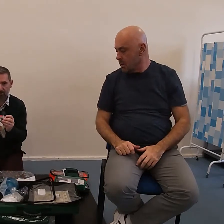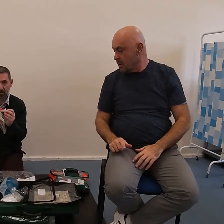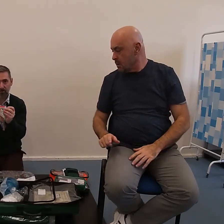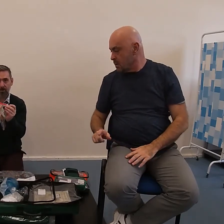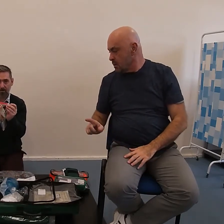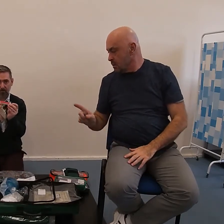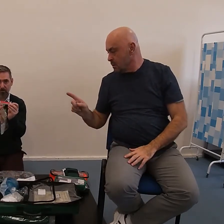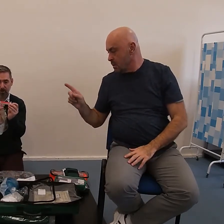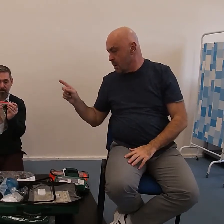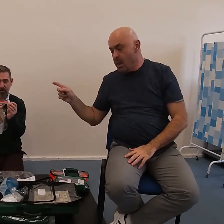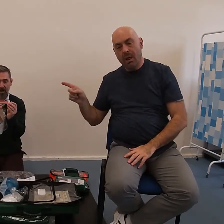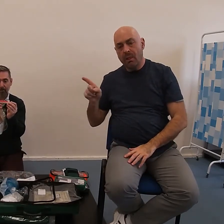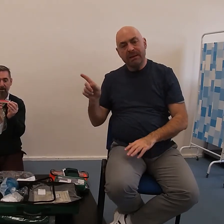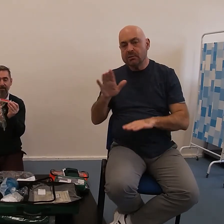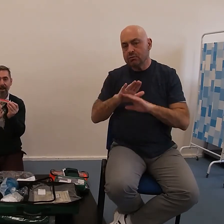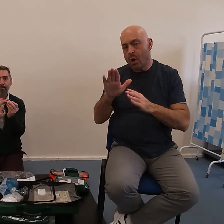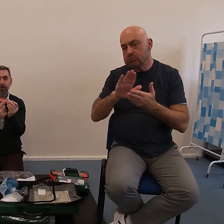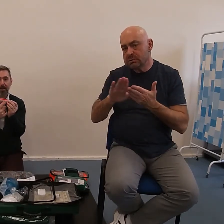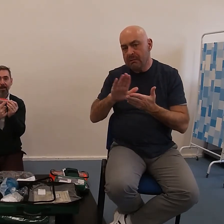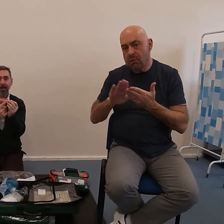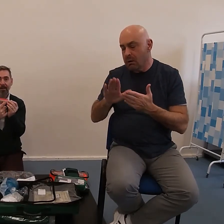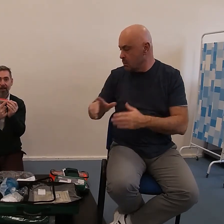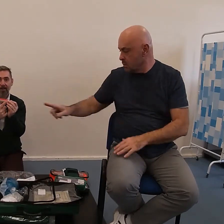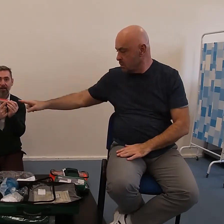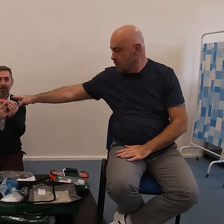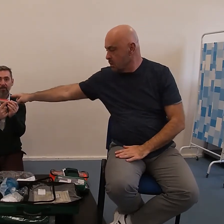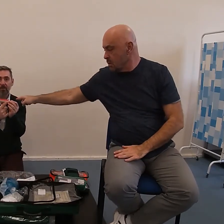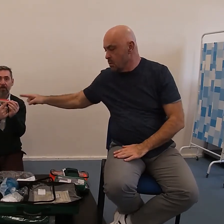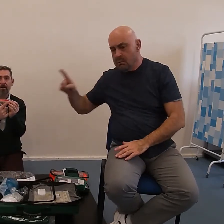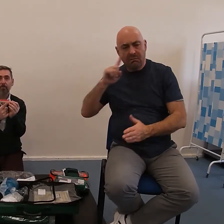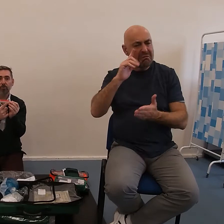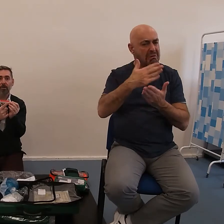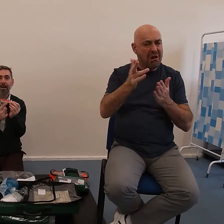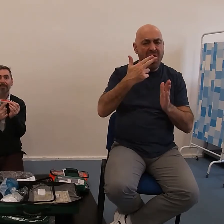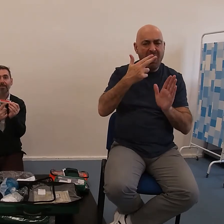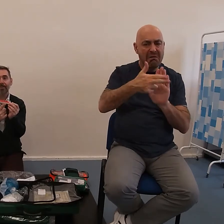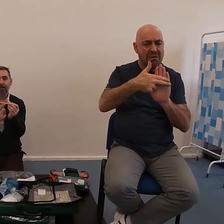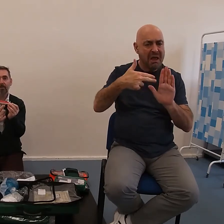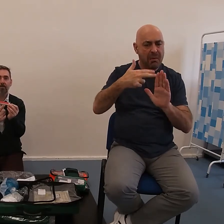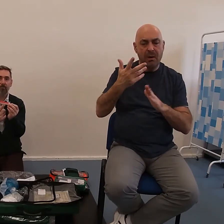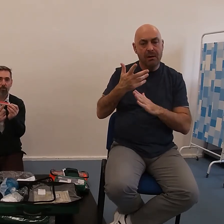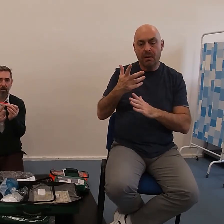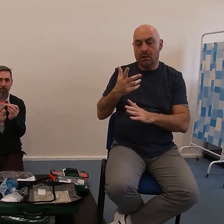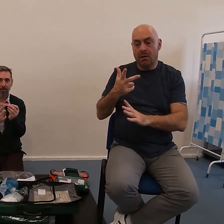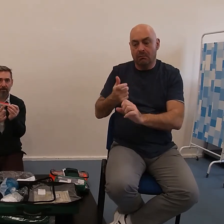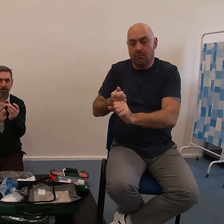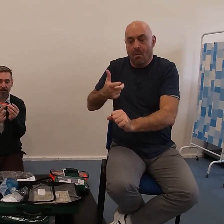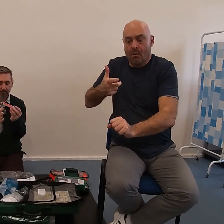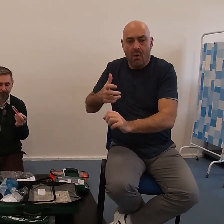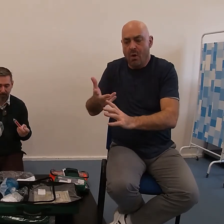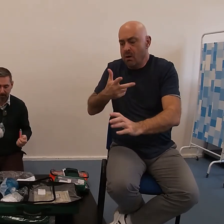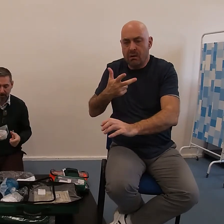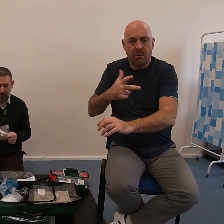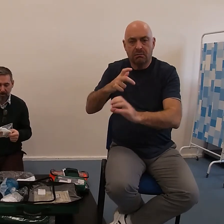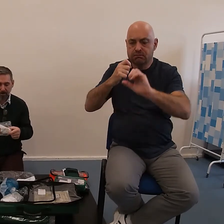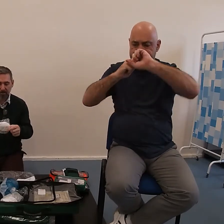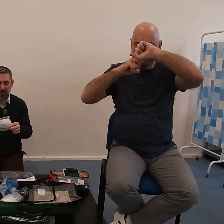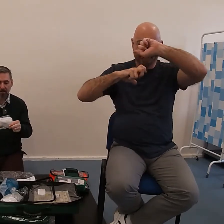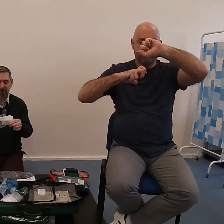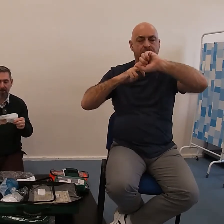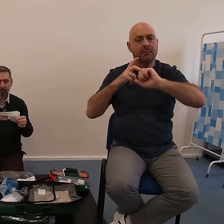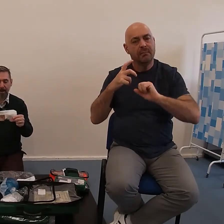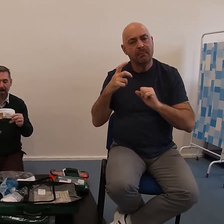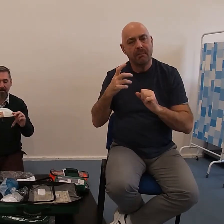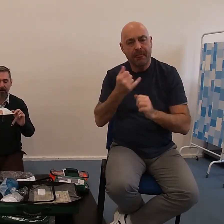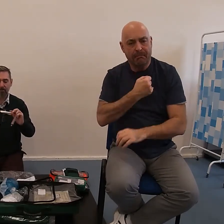this is a non-sterile syringe, and we've labelled it clearly so that people don't accidentally use it for drawing up medicines. And